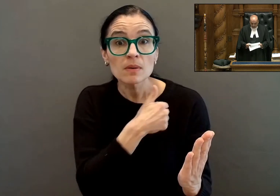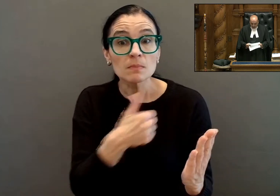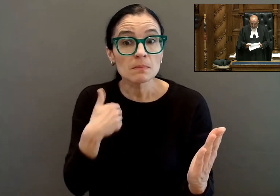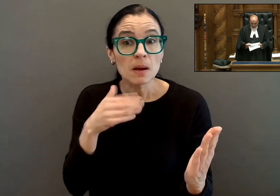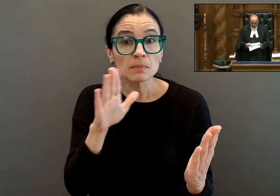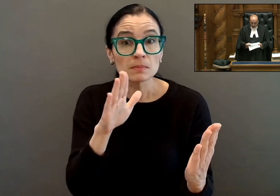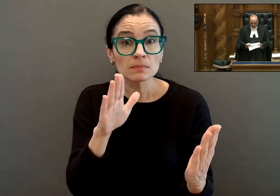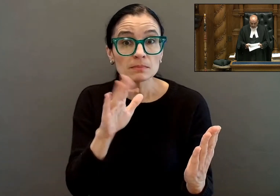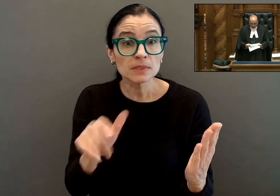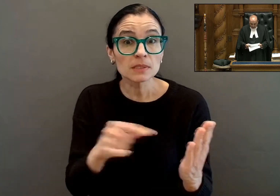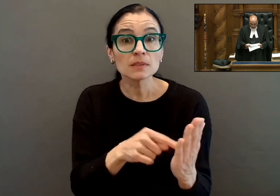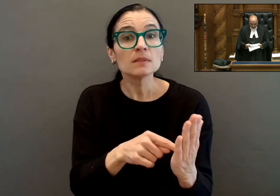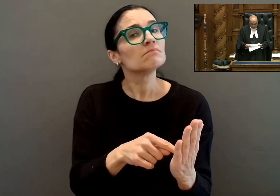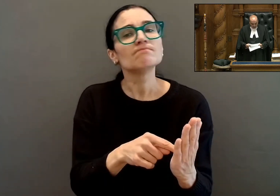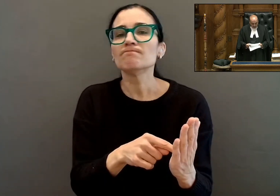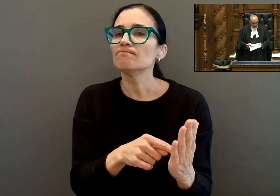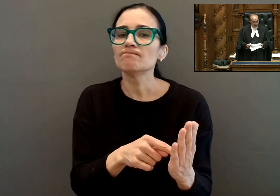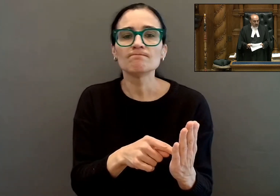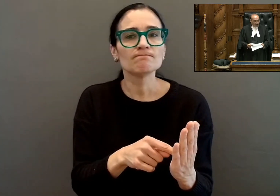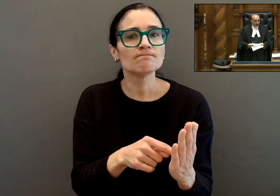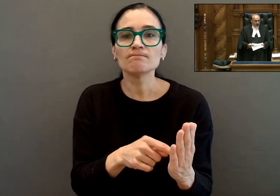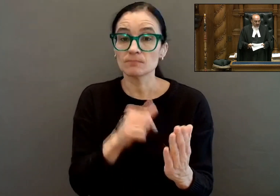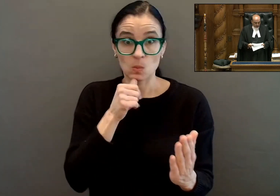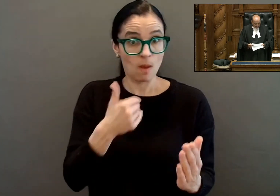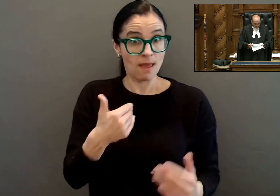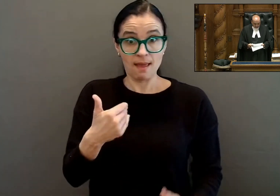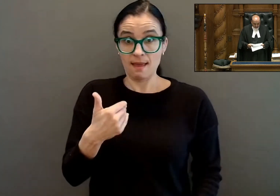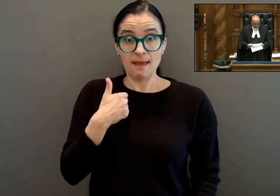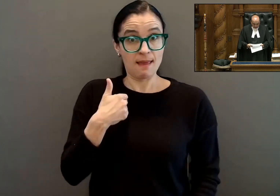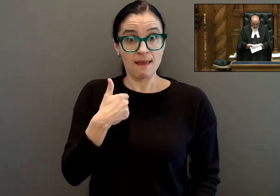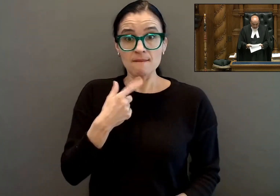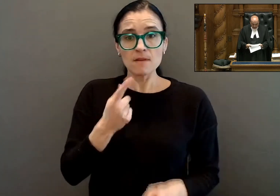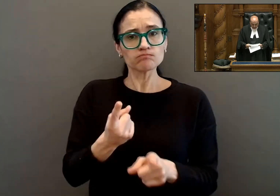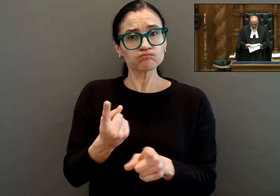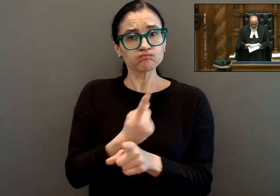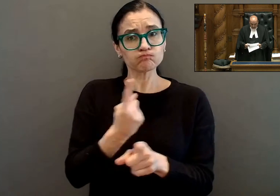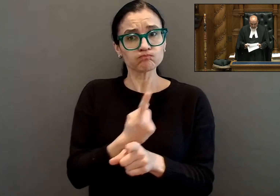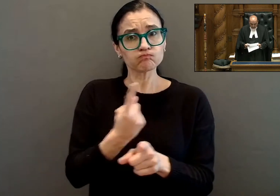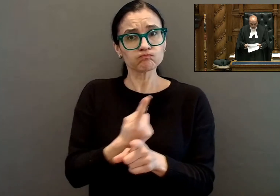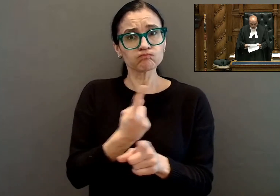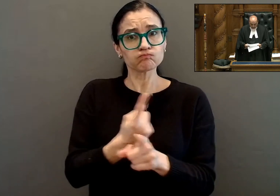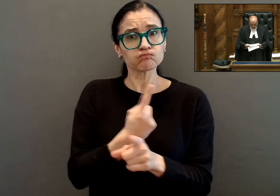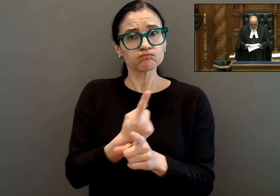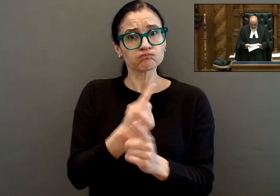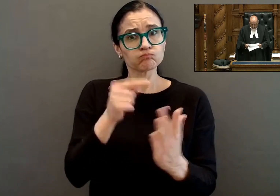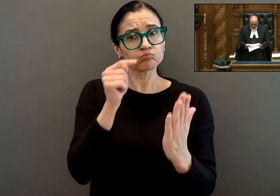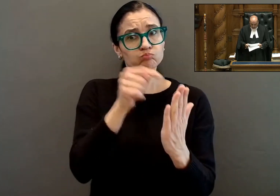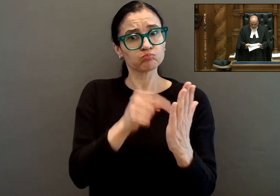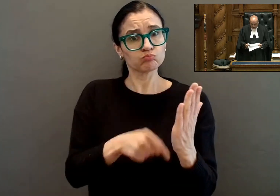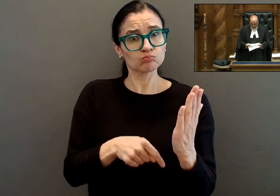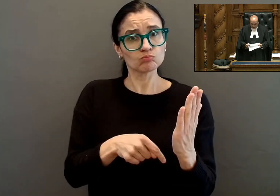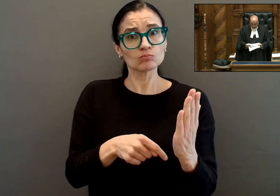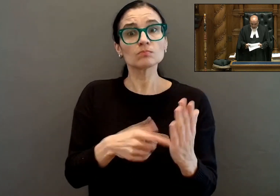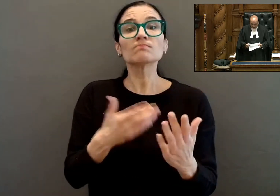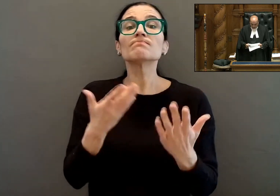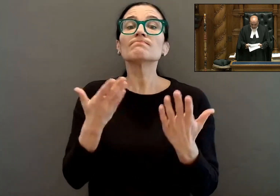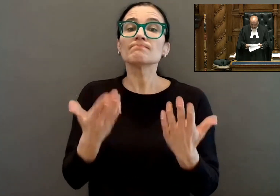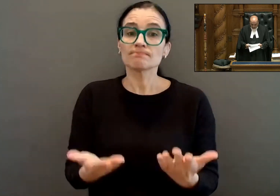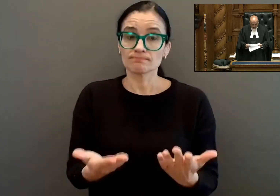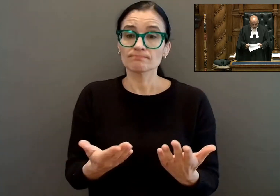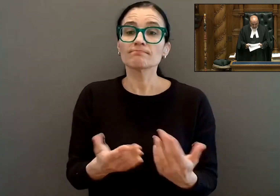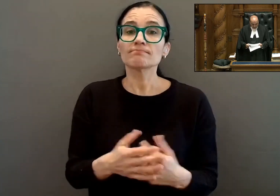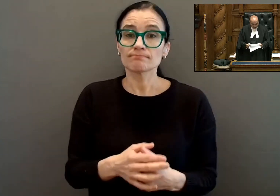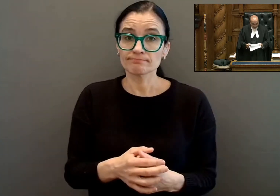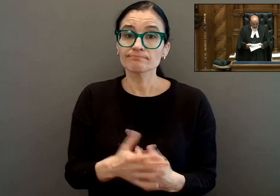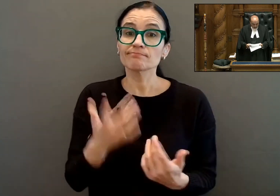eligible item of business on the order paper, such as a bill showing as not